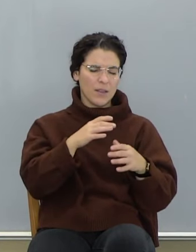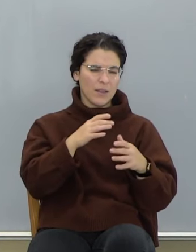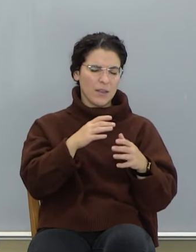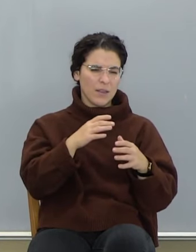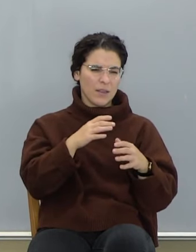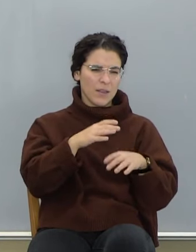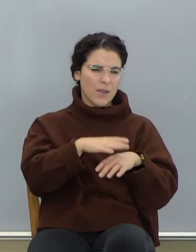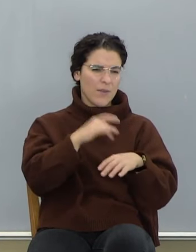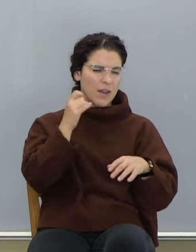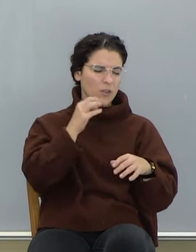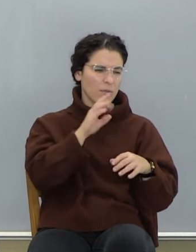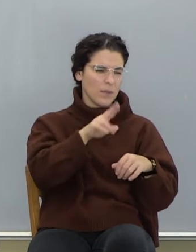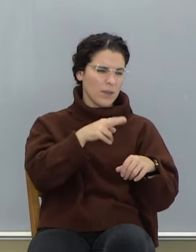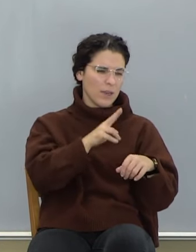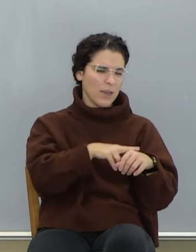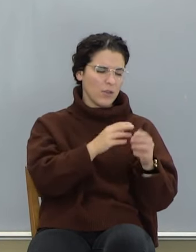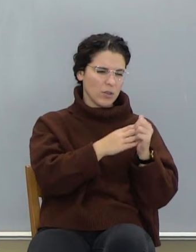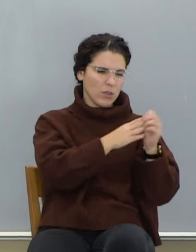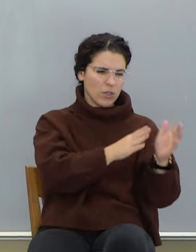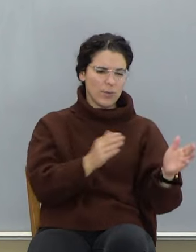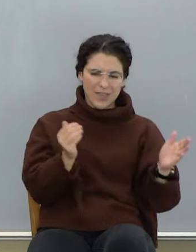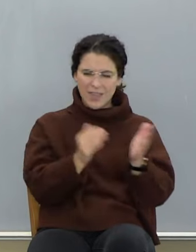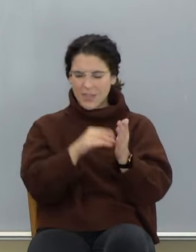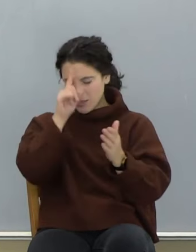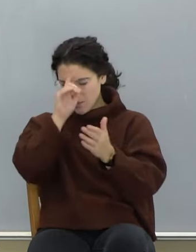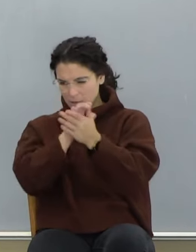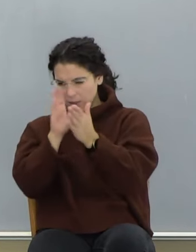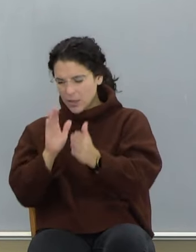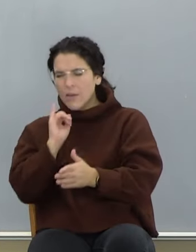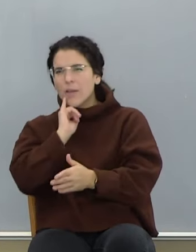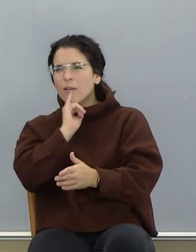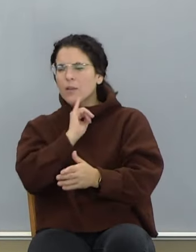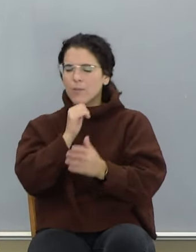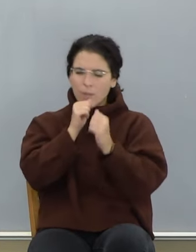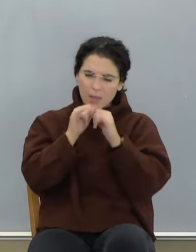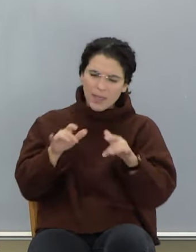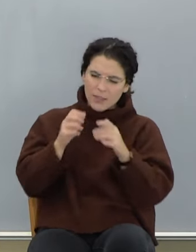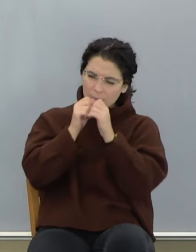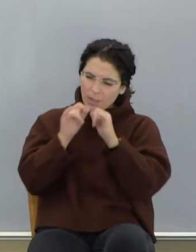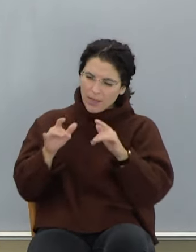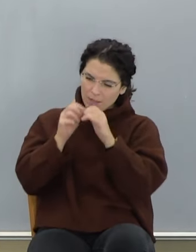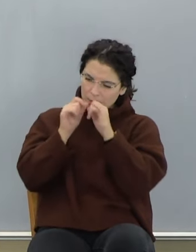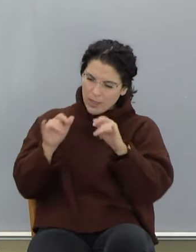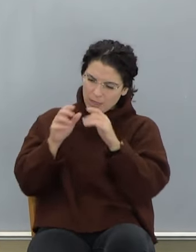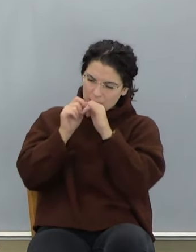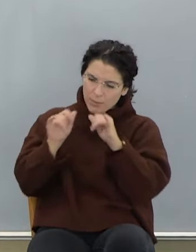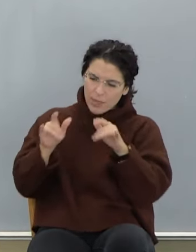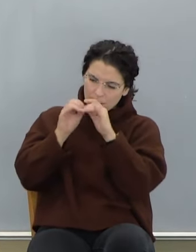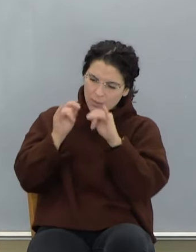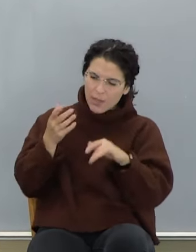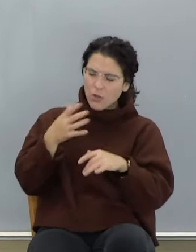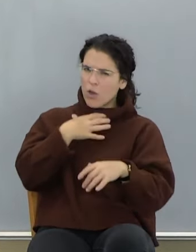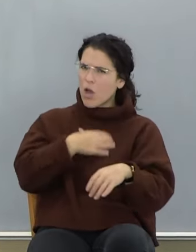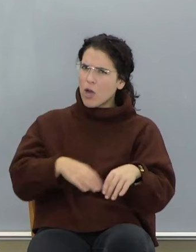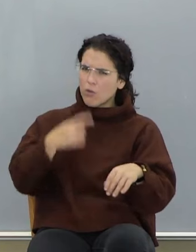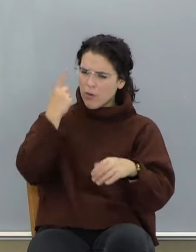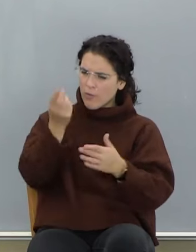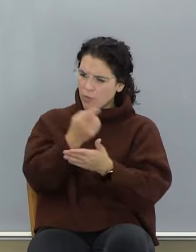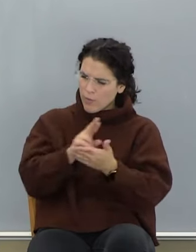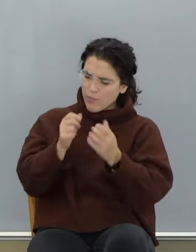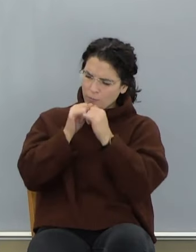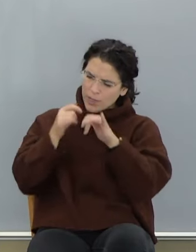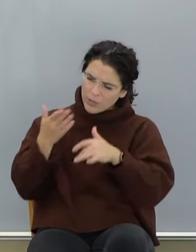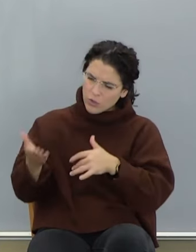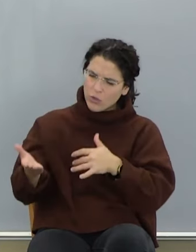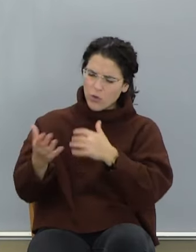the believing remnant. When Jesus in Matthew 5, he says, blessed are they, blessed are they, blessed are they, blessed are they, they're hungering for righteousness. Blessed are